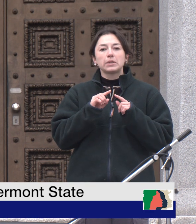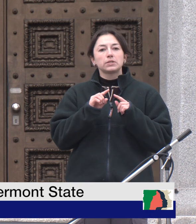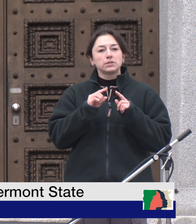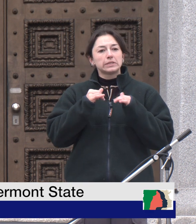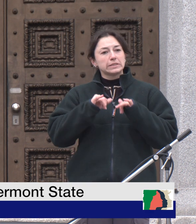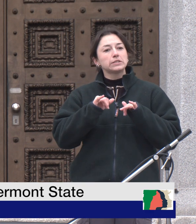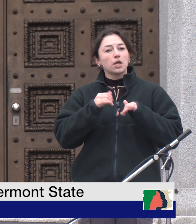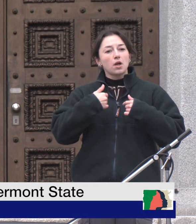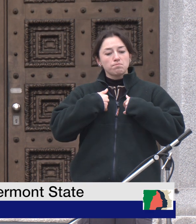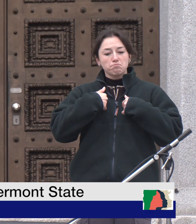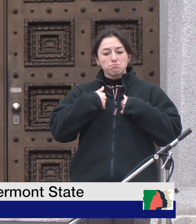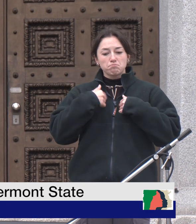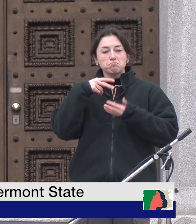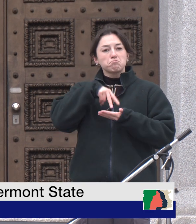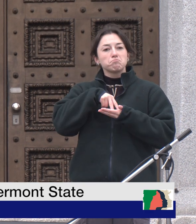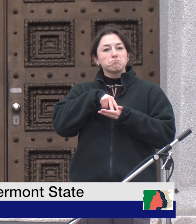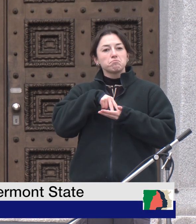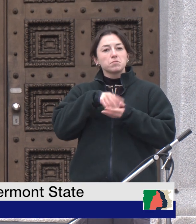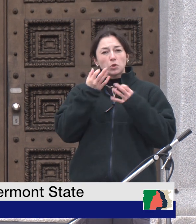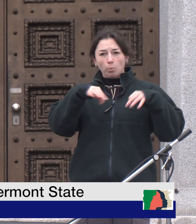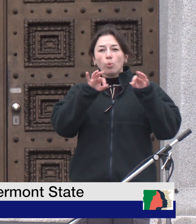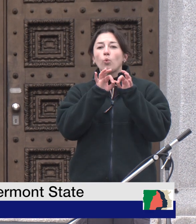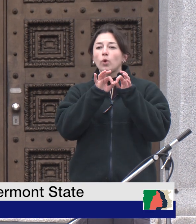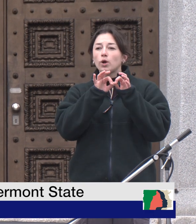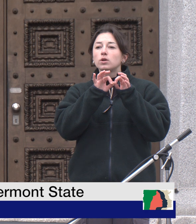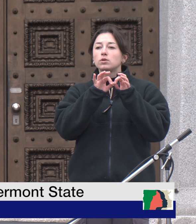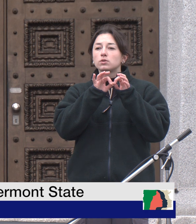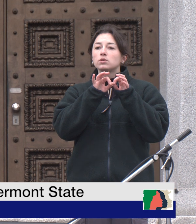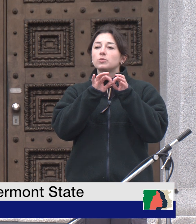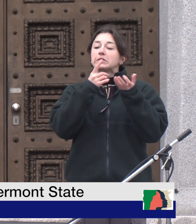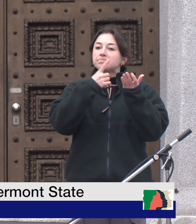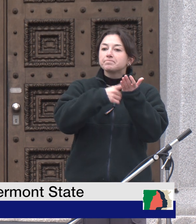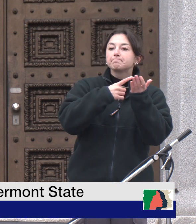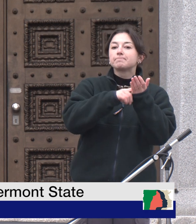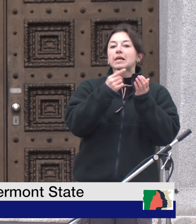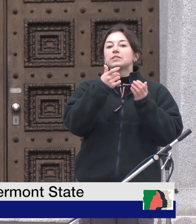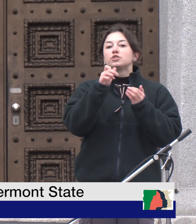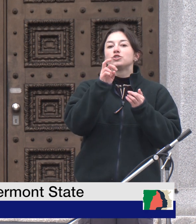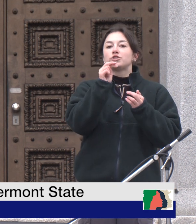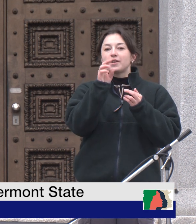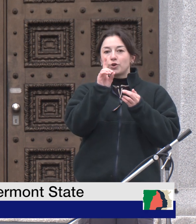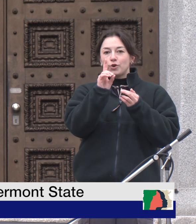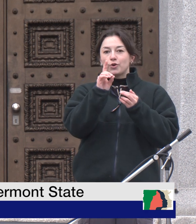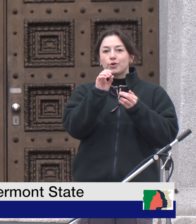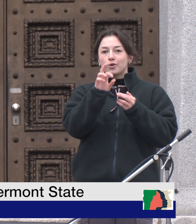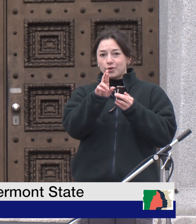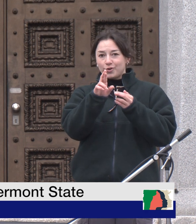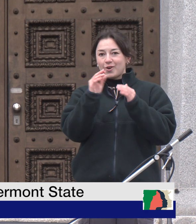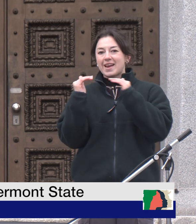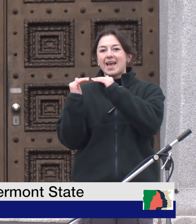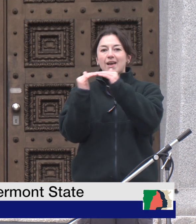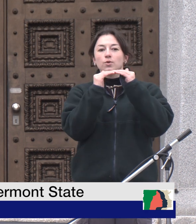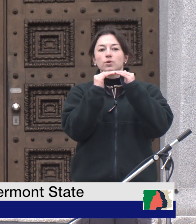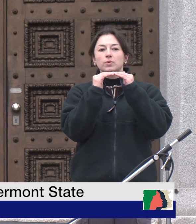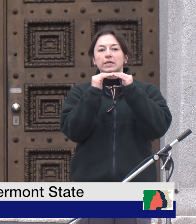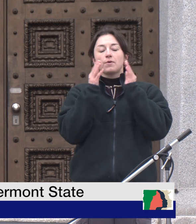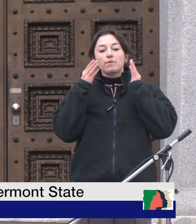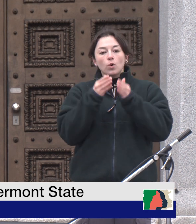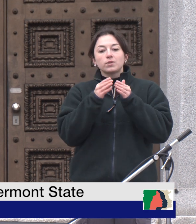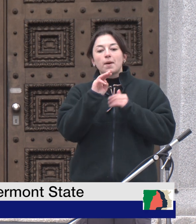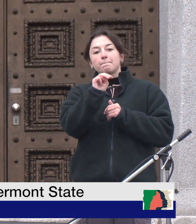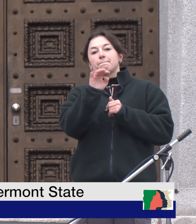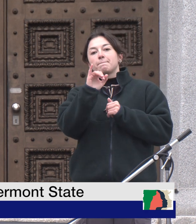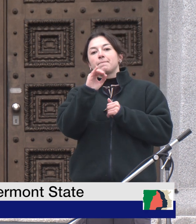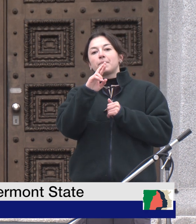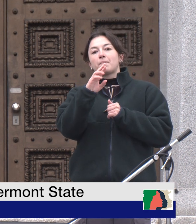still valuable. In conversations around gender inequity, often we focus our attention on microaggressions.